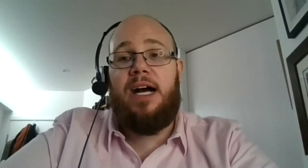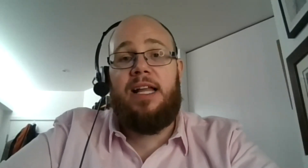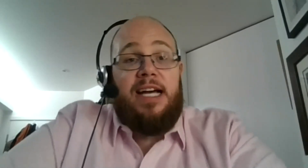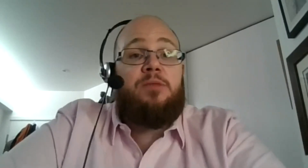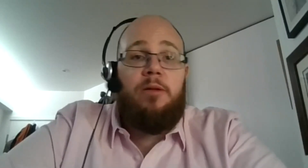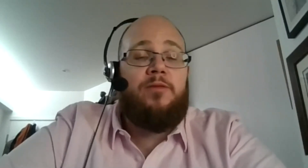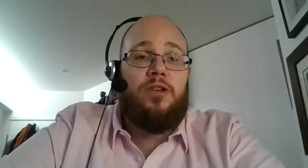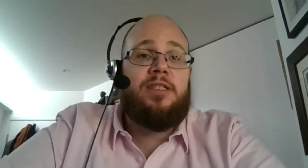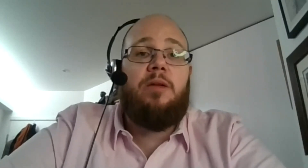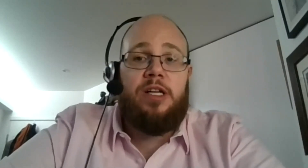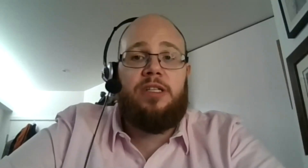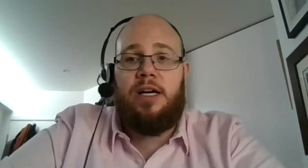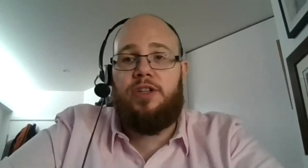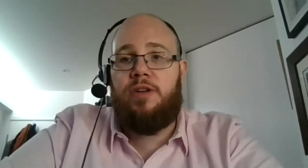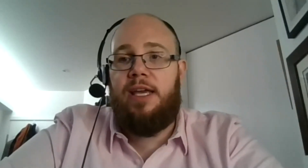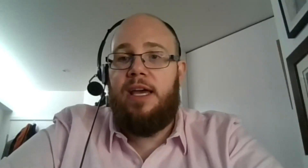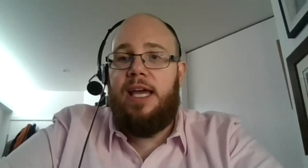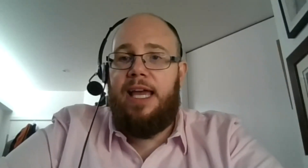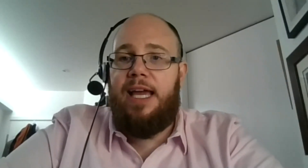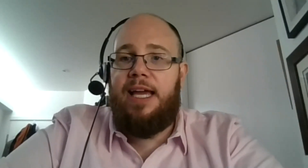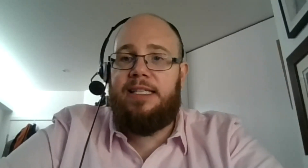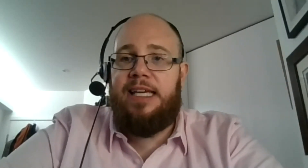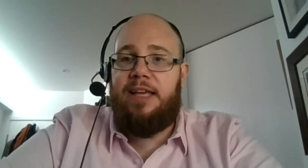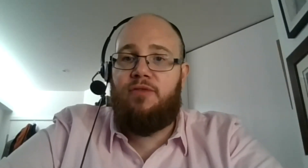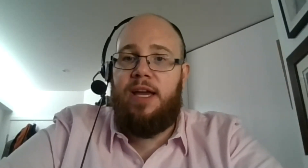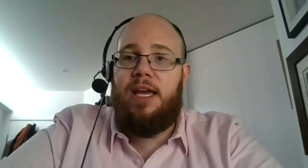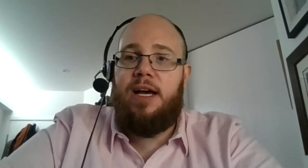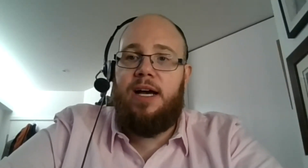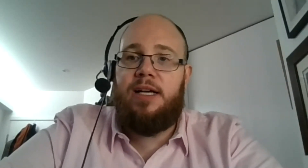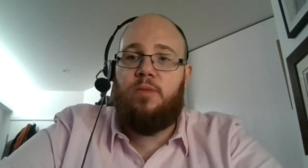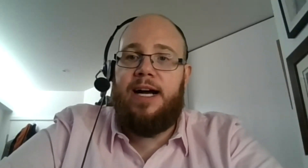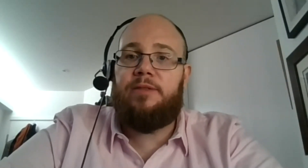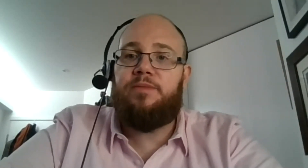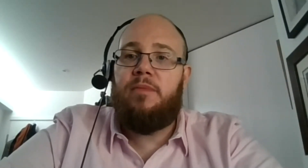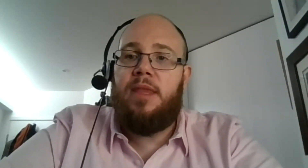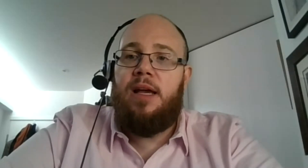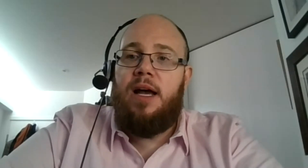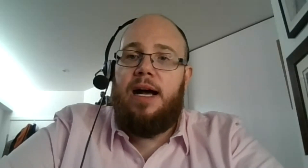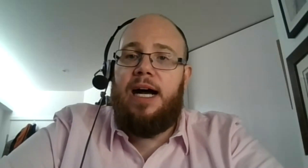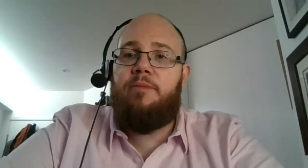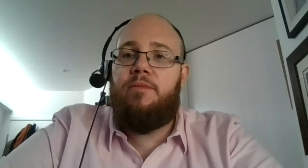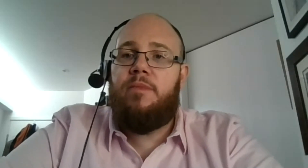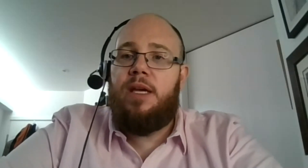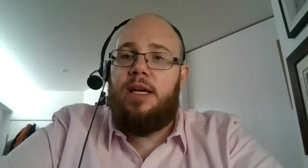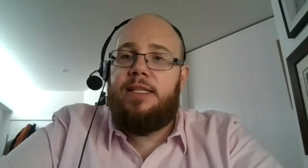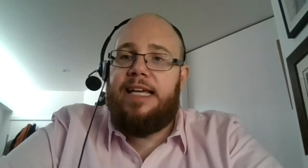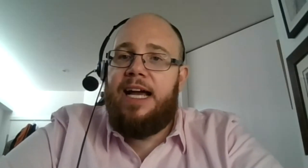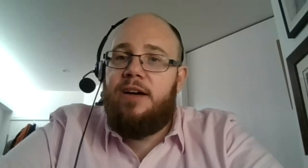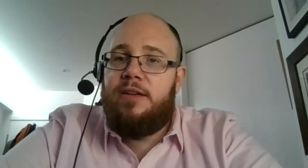And that's why we've got so much of the country in tier 3 as well. Dan asked